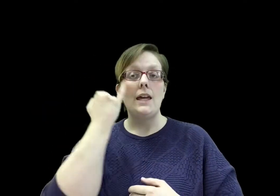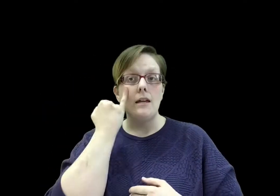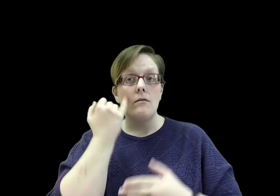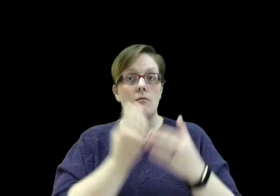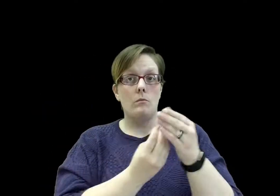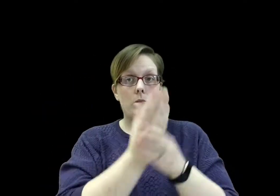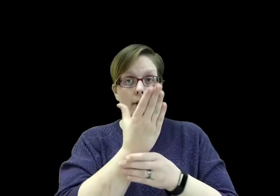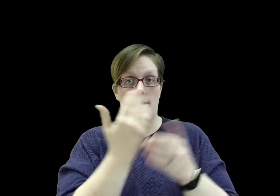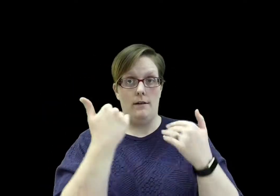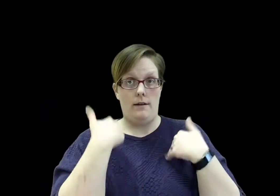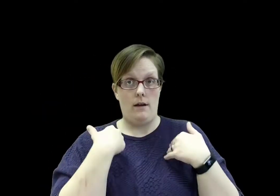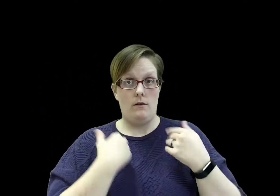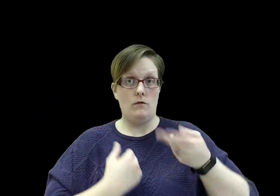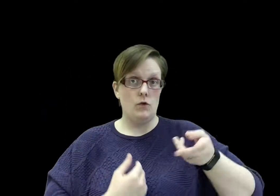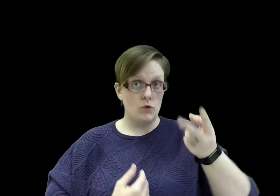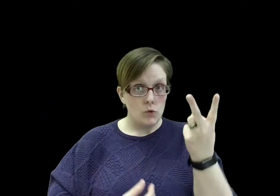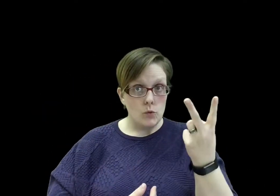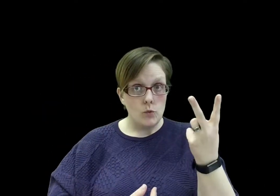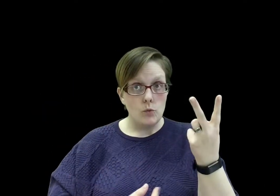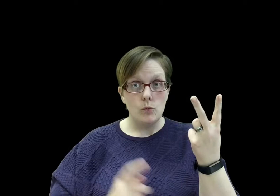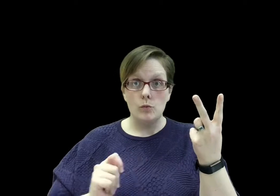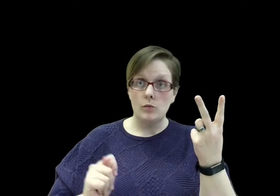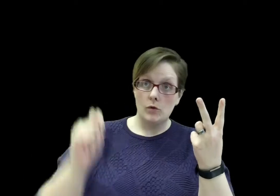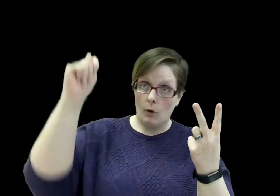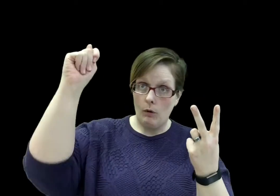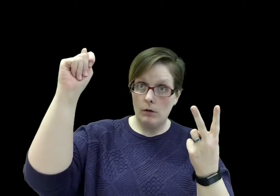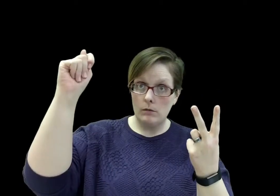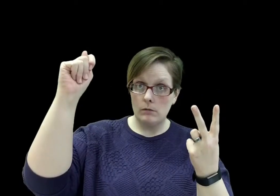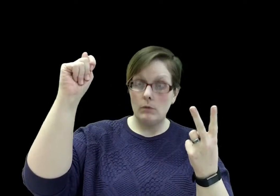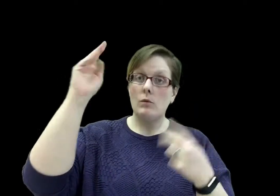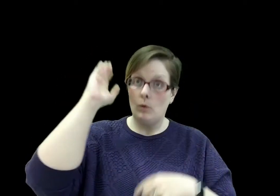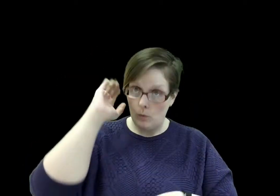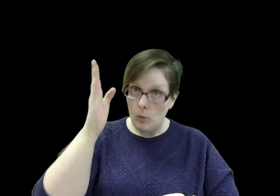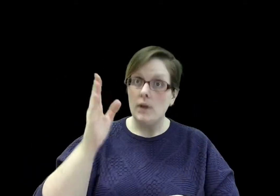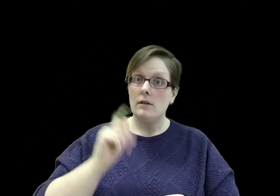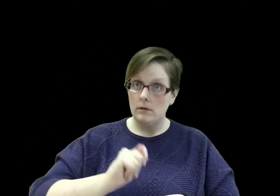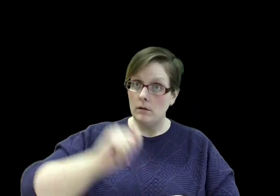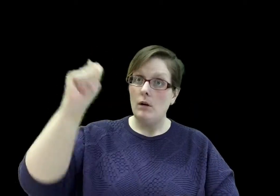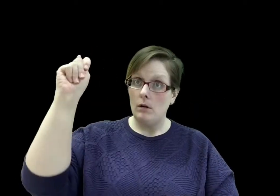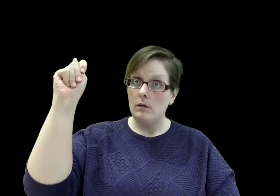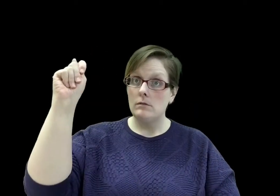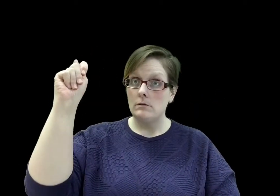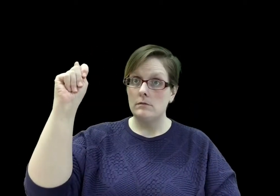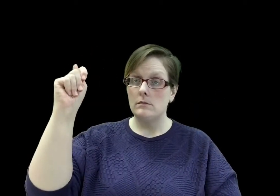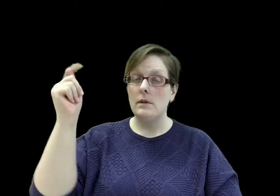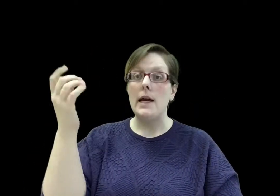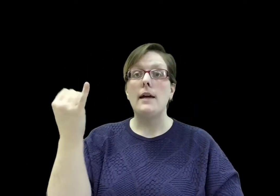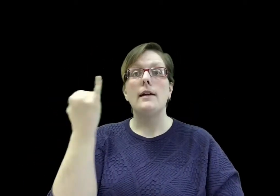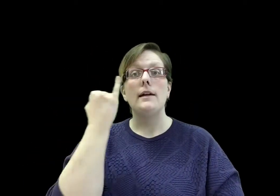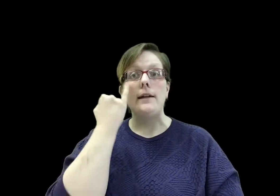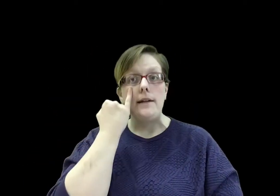realization. If the plant has 2 tall genes, you will get a tall